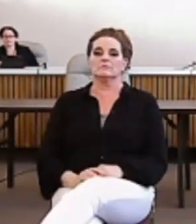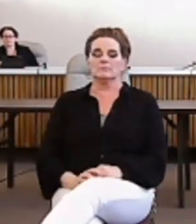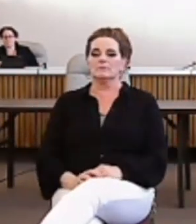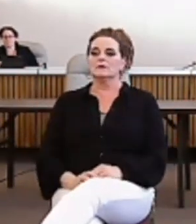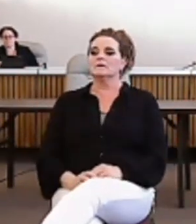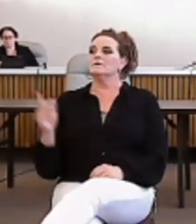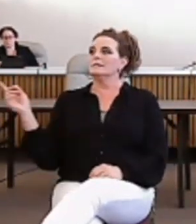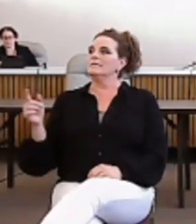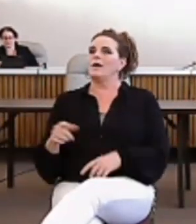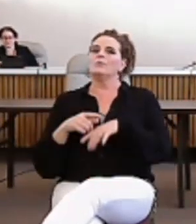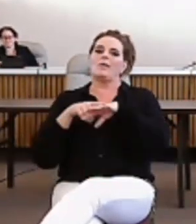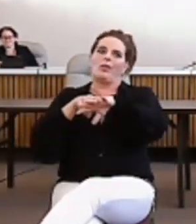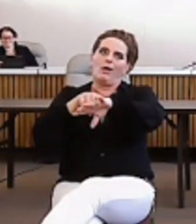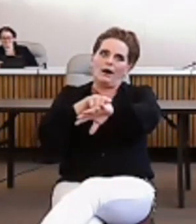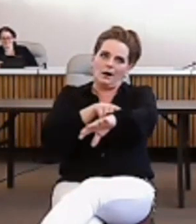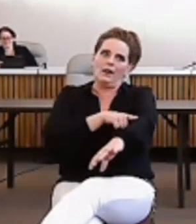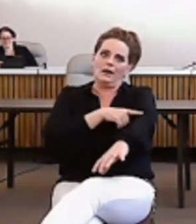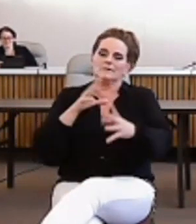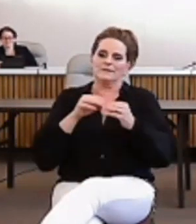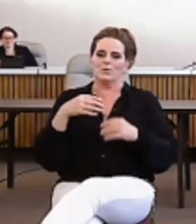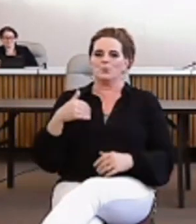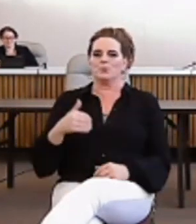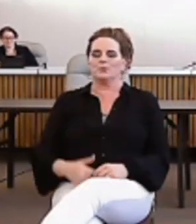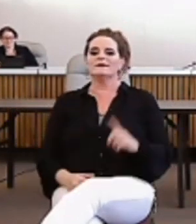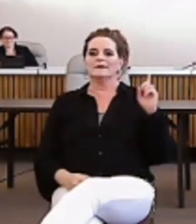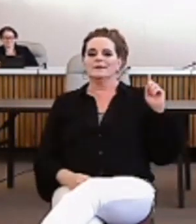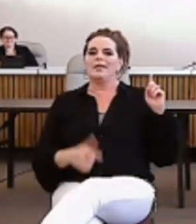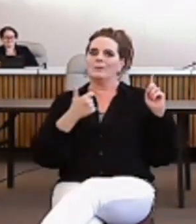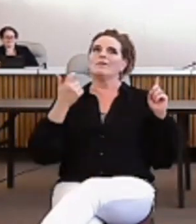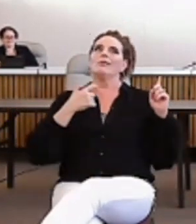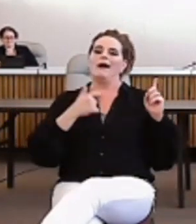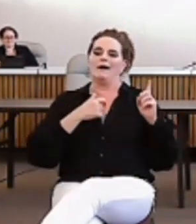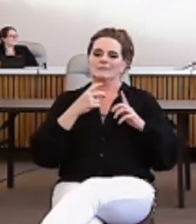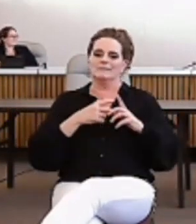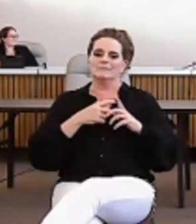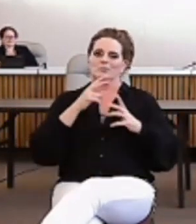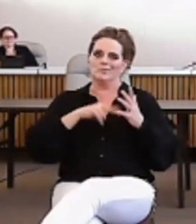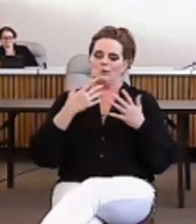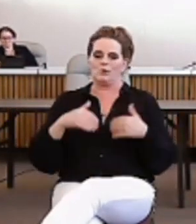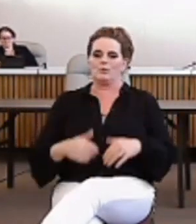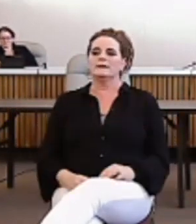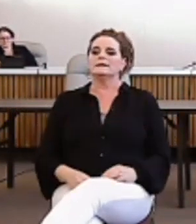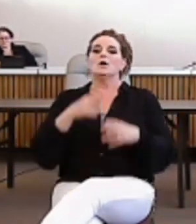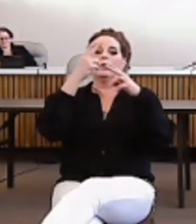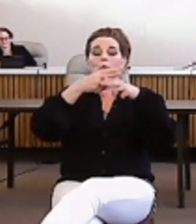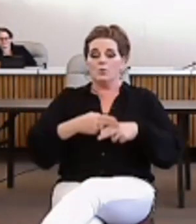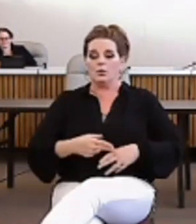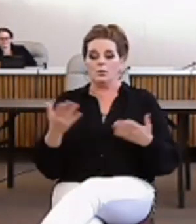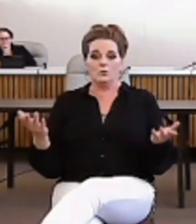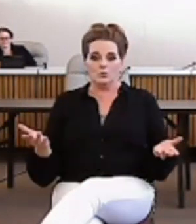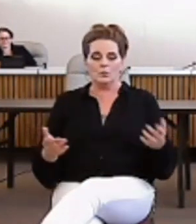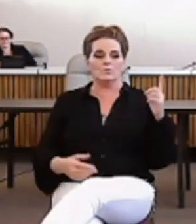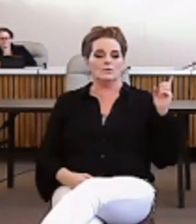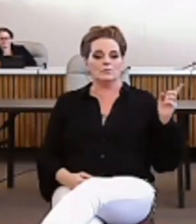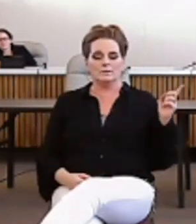long set of meeting minutes. Yeah, that was a long read. Hearing none, please call the roll.